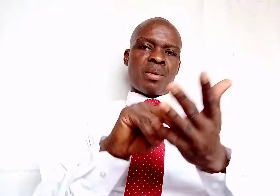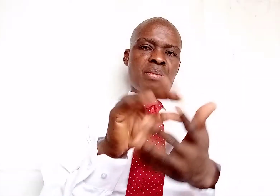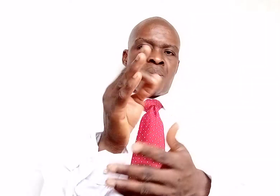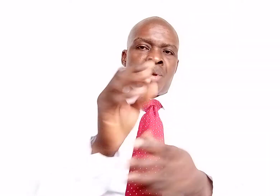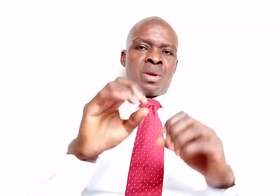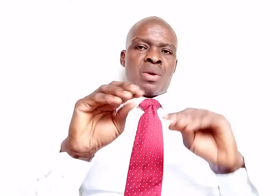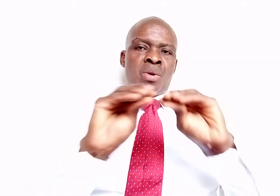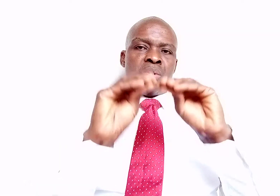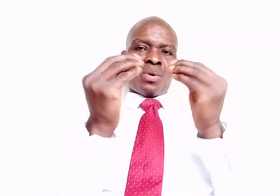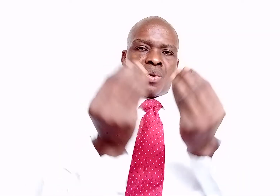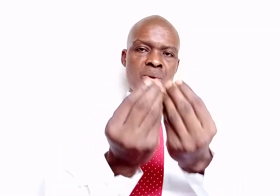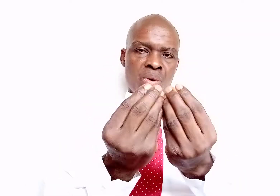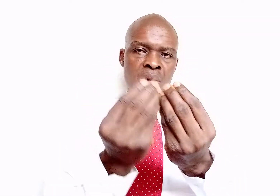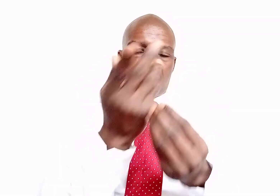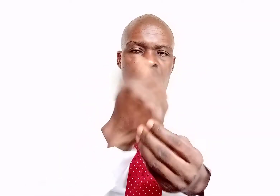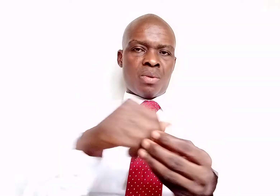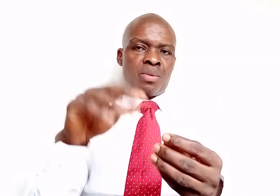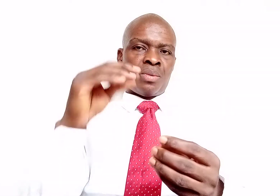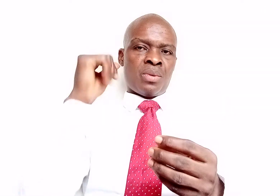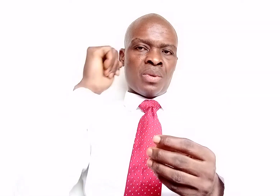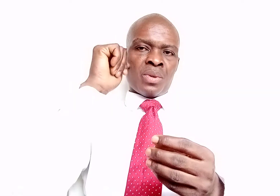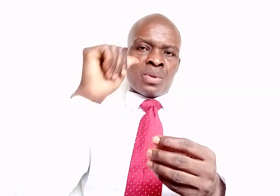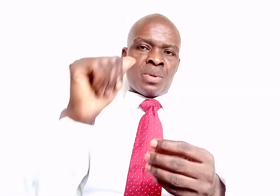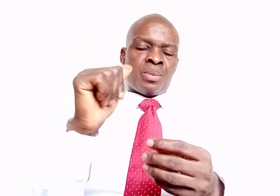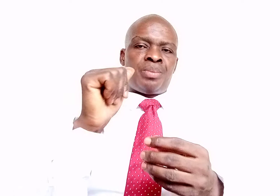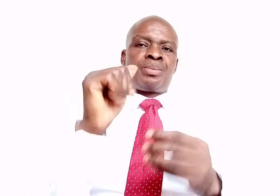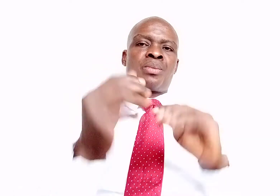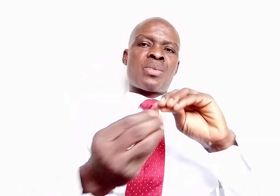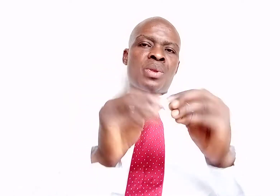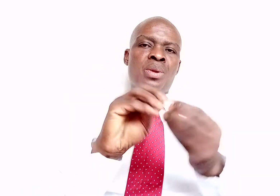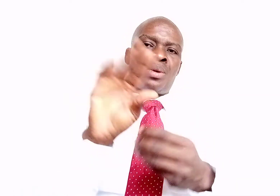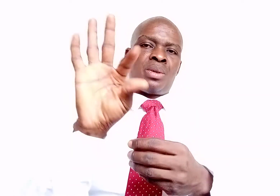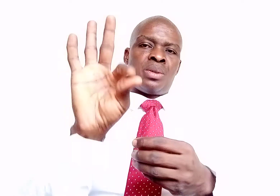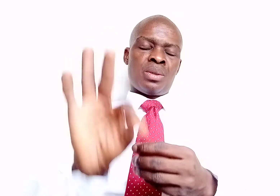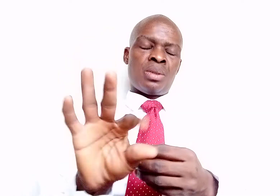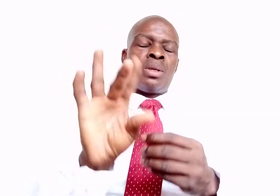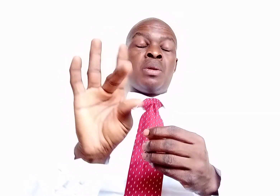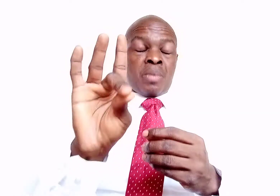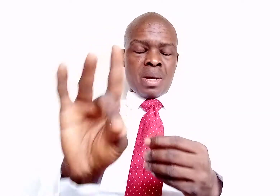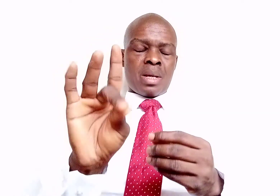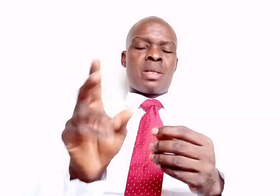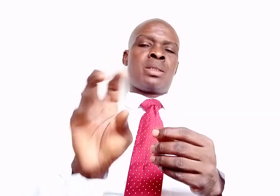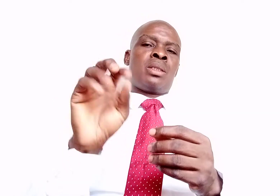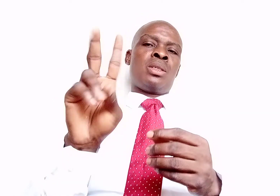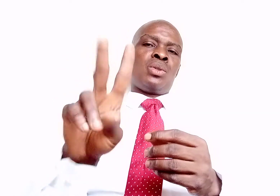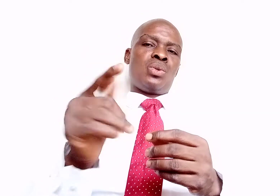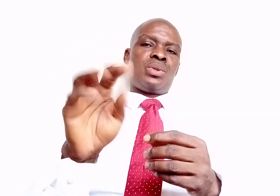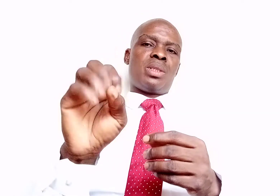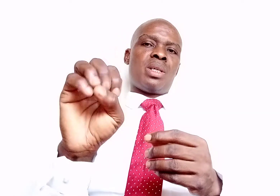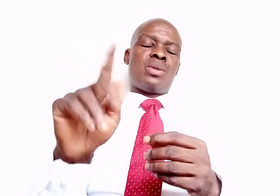in female. Roman figure 8, the uterus. The uterus is popularly known